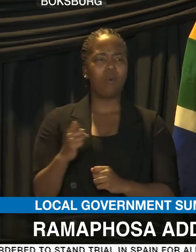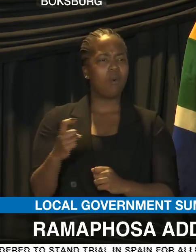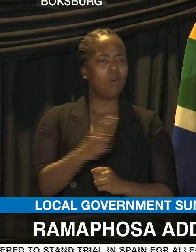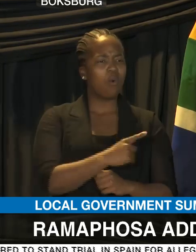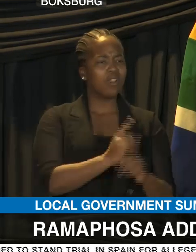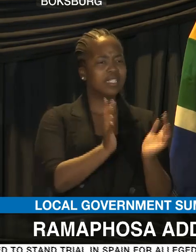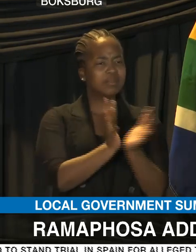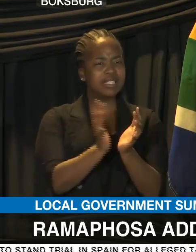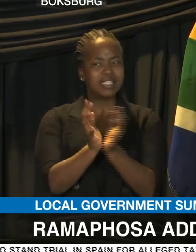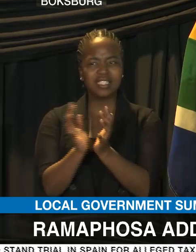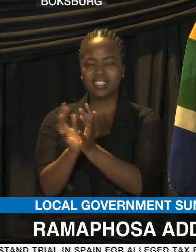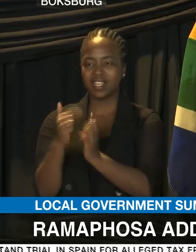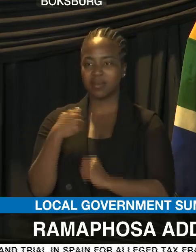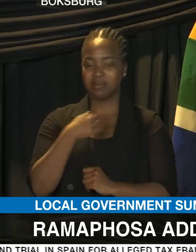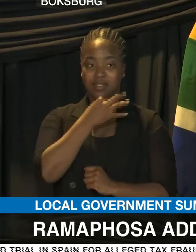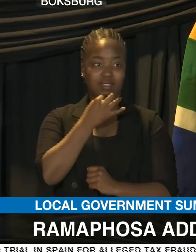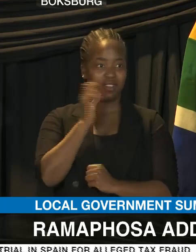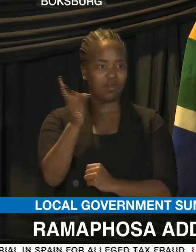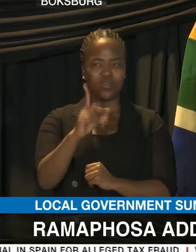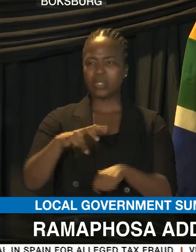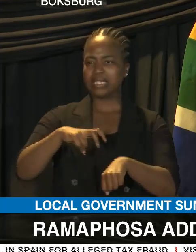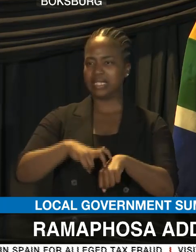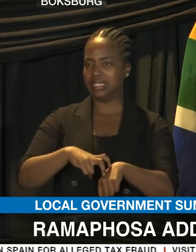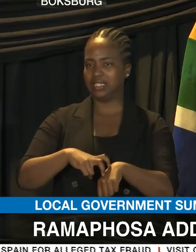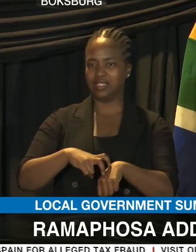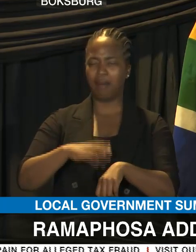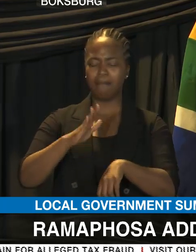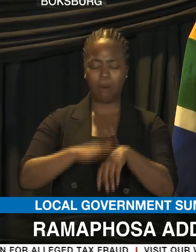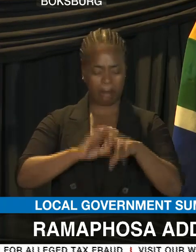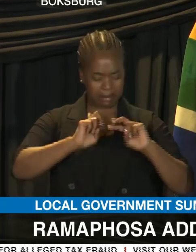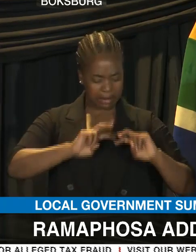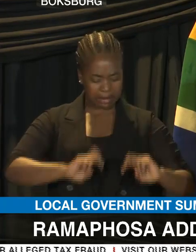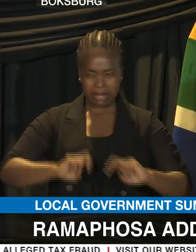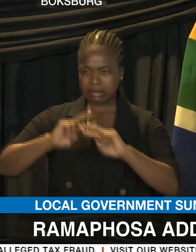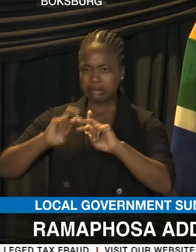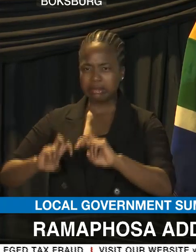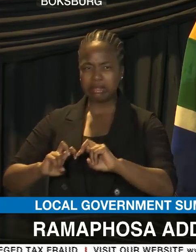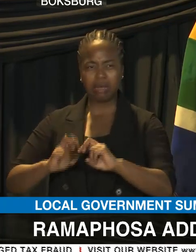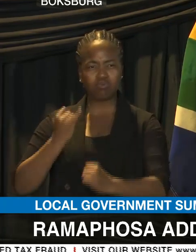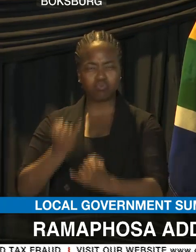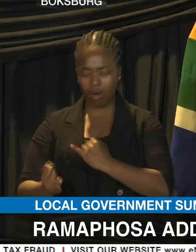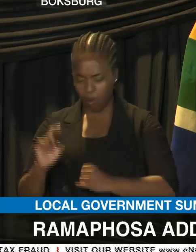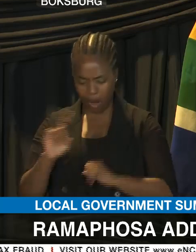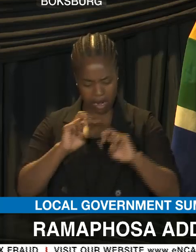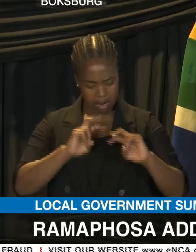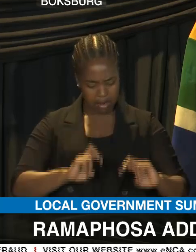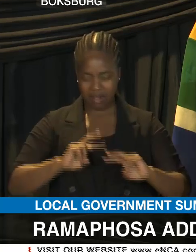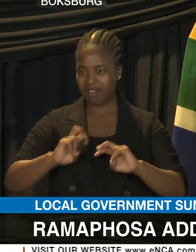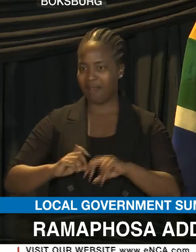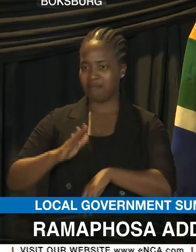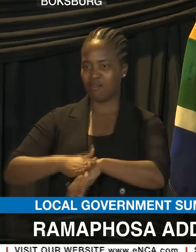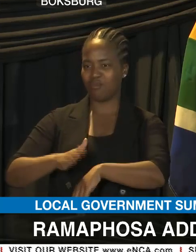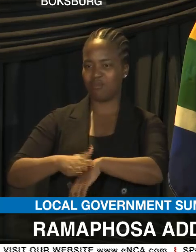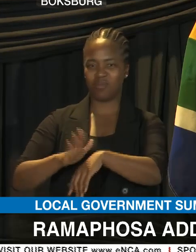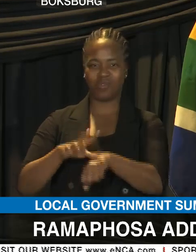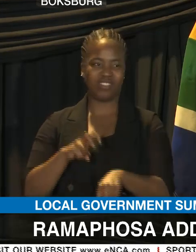engagements is that we do not need more diagnosis. We don't need diagnosis on